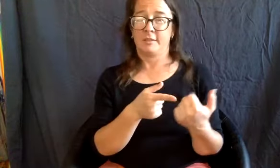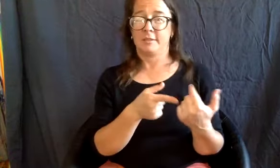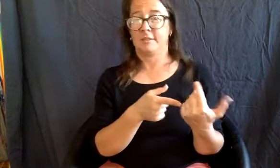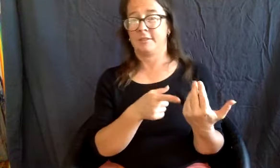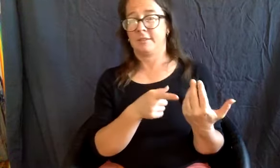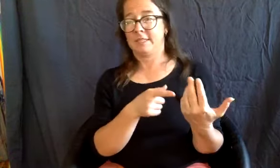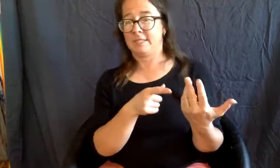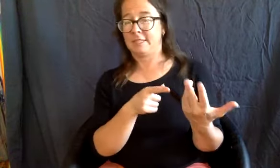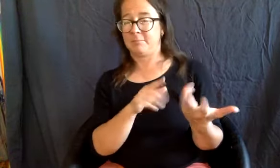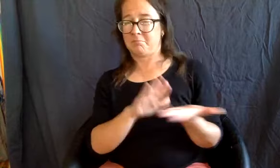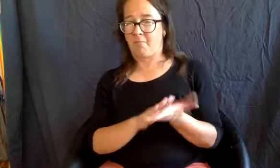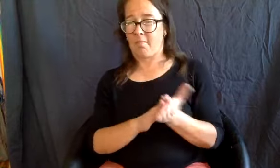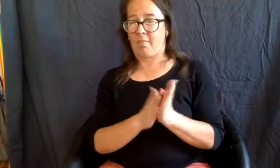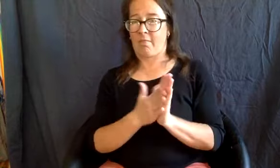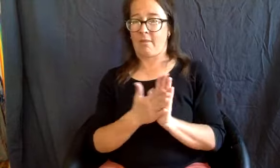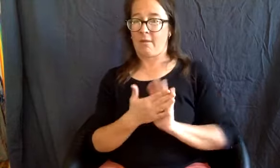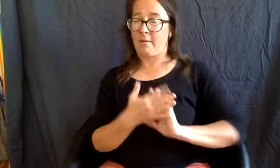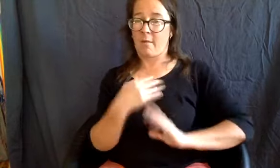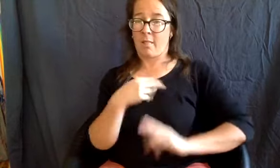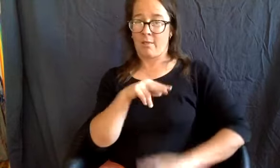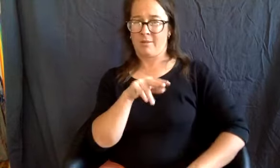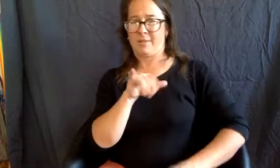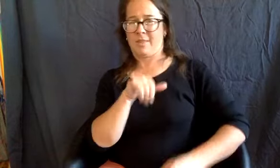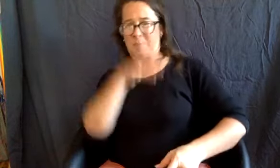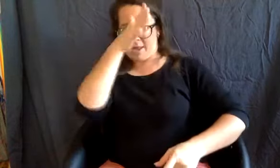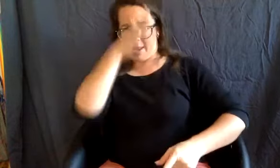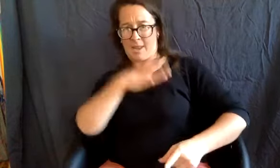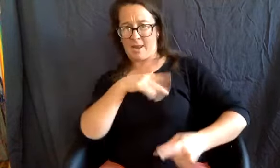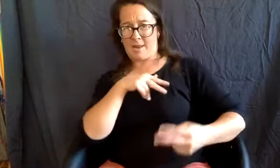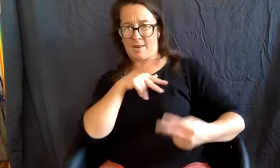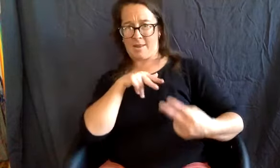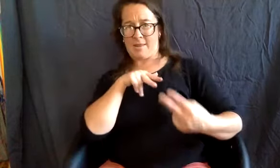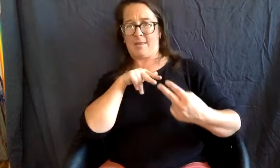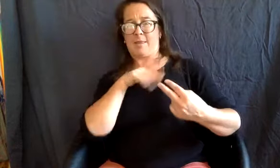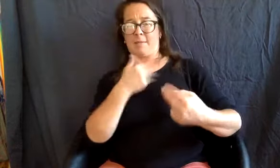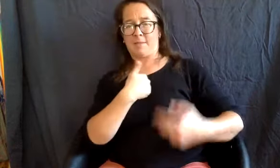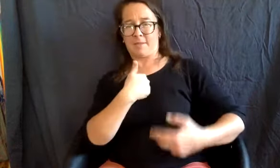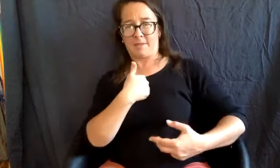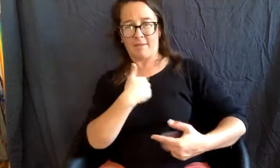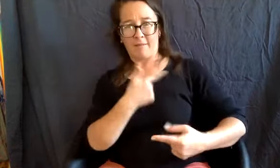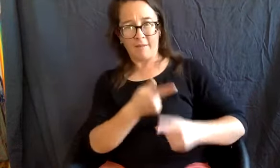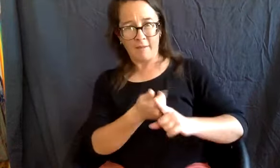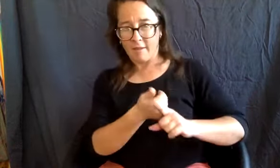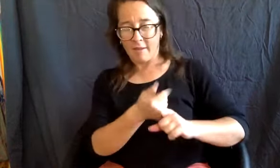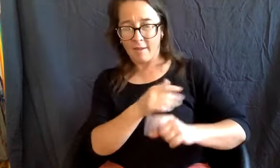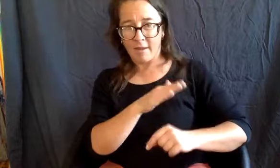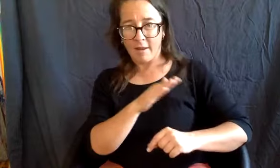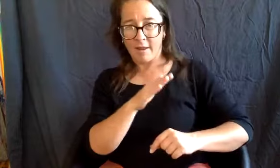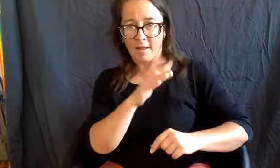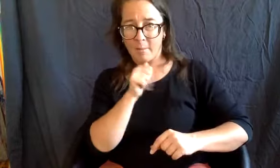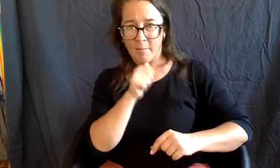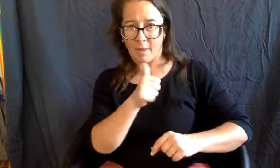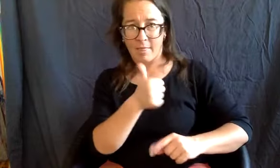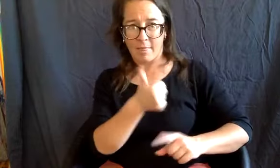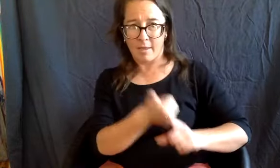And I remember I got up to go outside to have a cigarette, and I turned the TV off, and for a split second, I caught my reflection in the